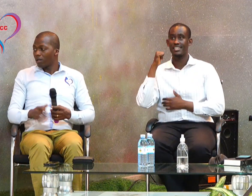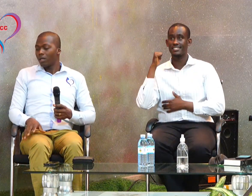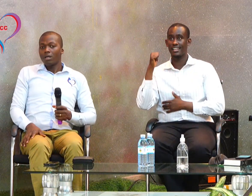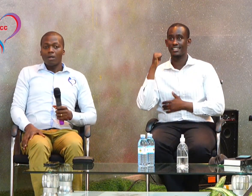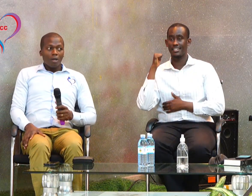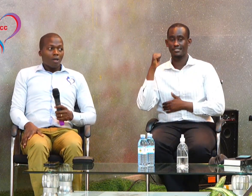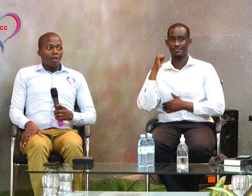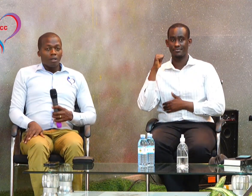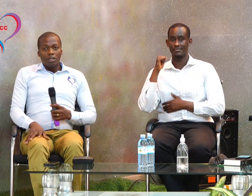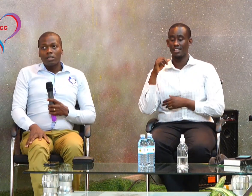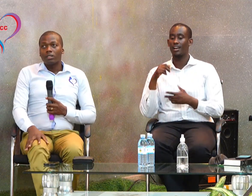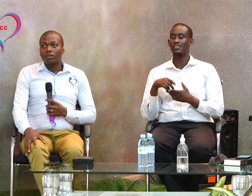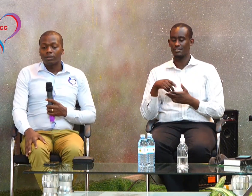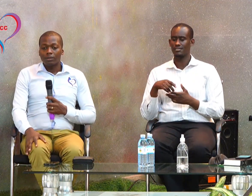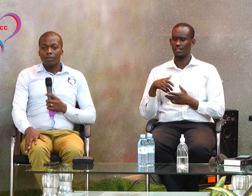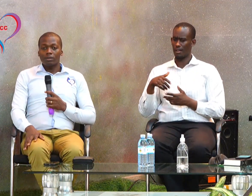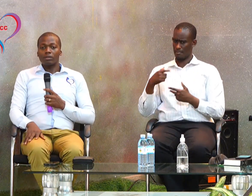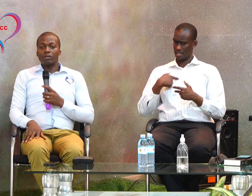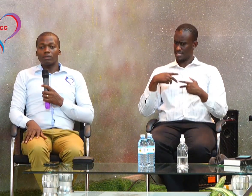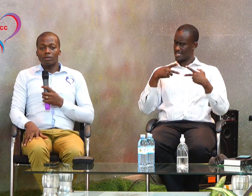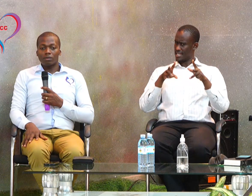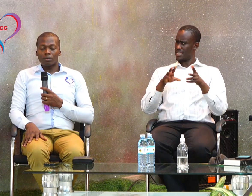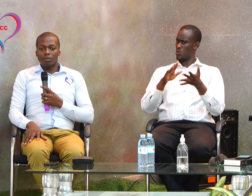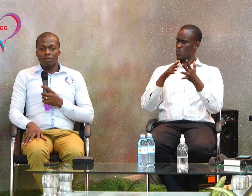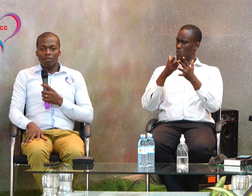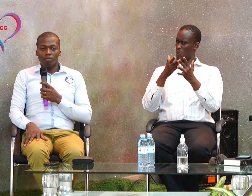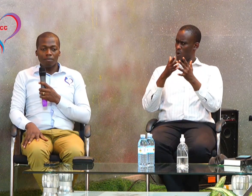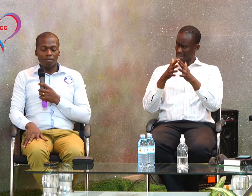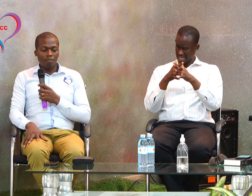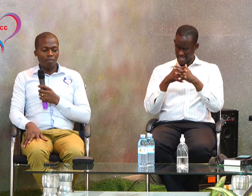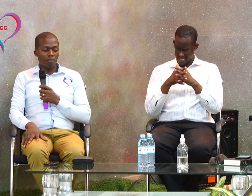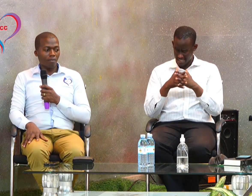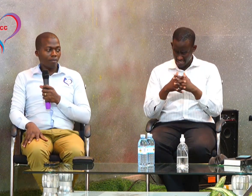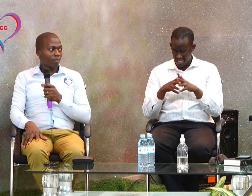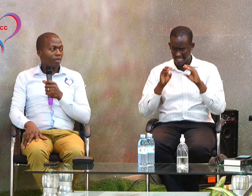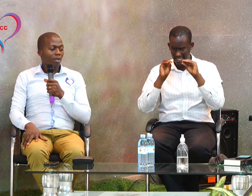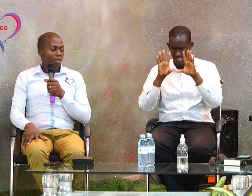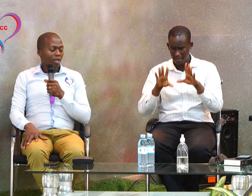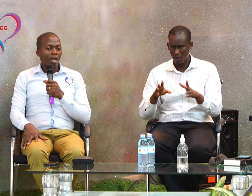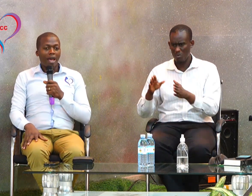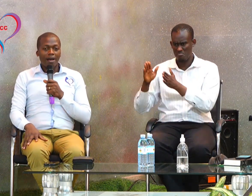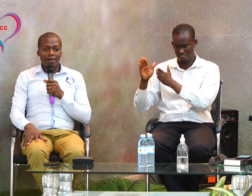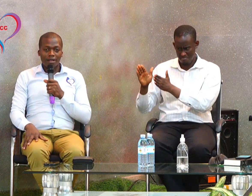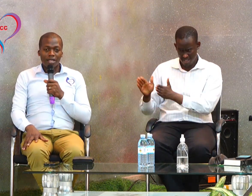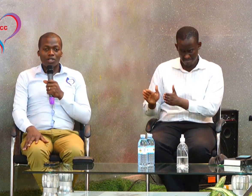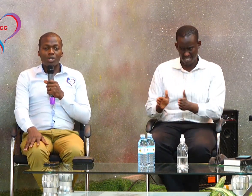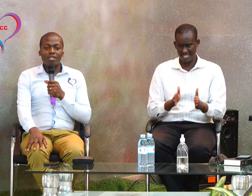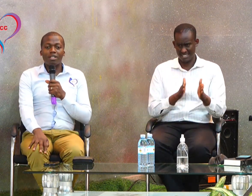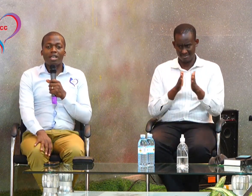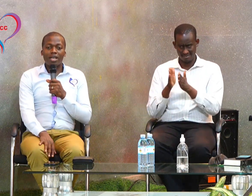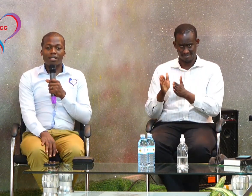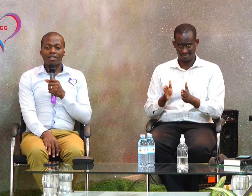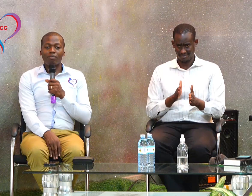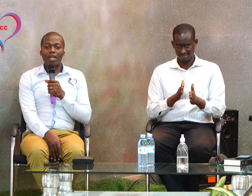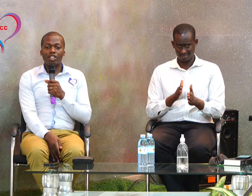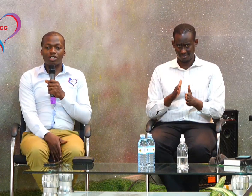Joe, na tandika kula kusatulinga nsumesa kuchetuita purpose muluzungu. Last Wednesday,